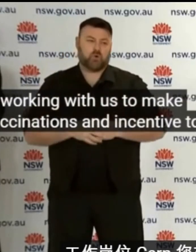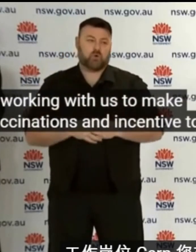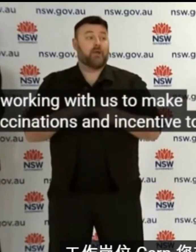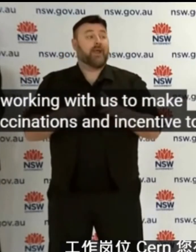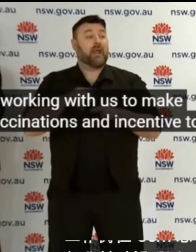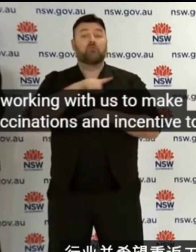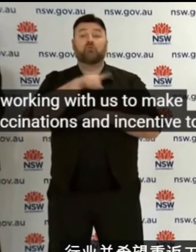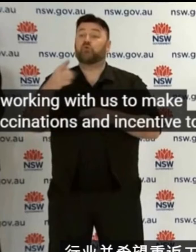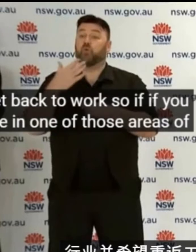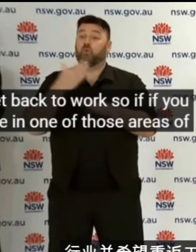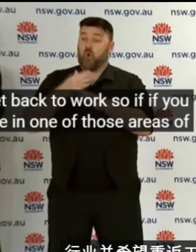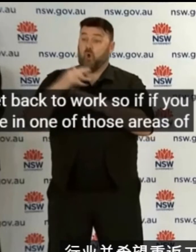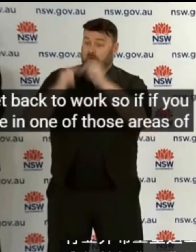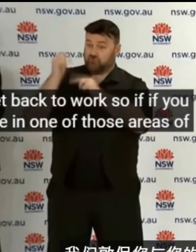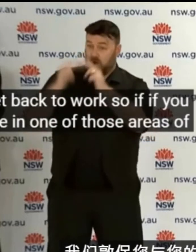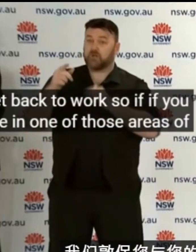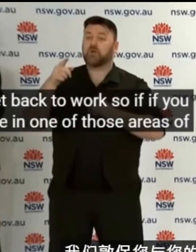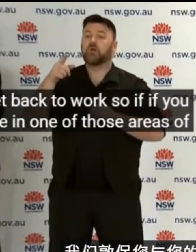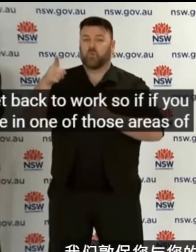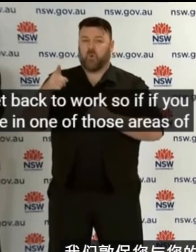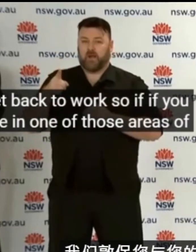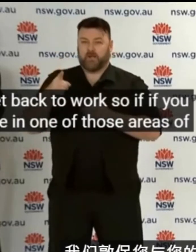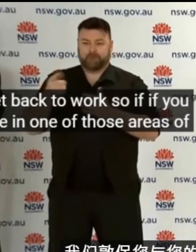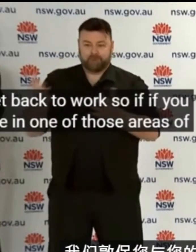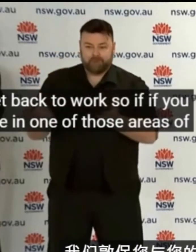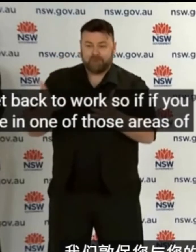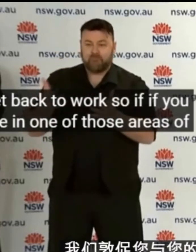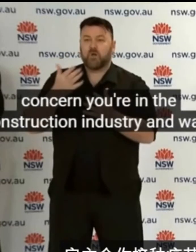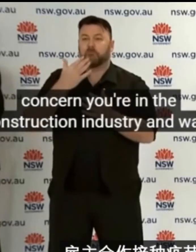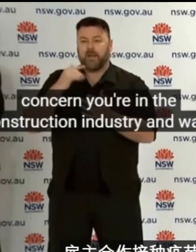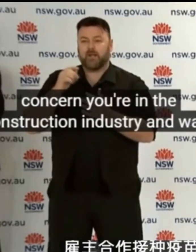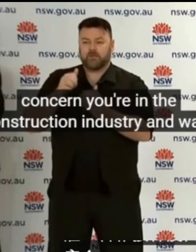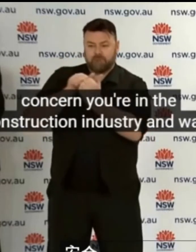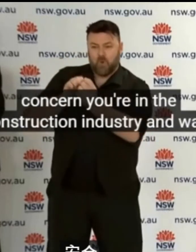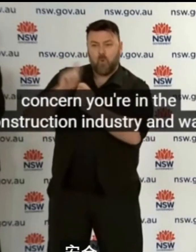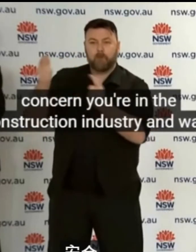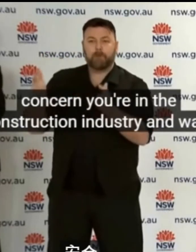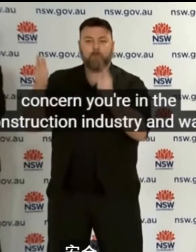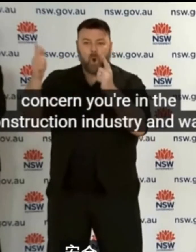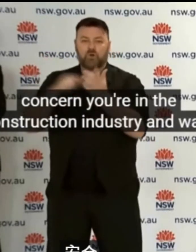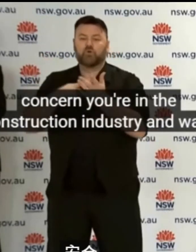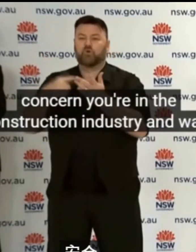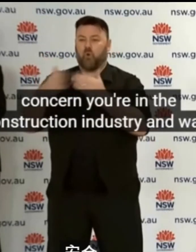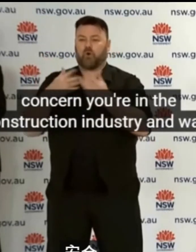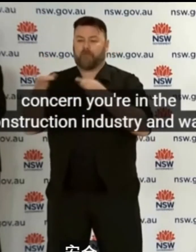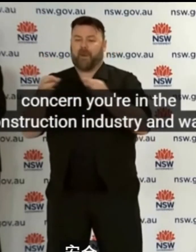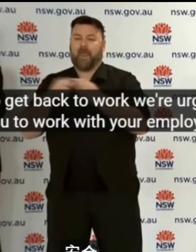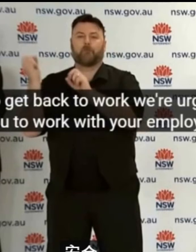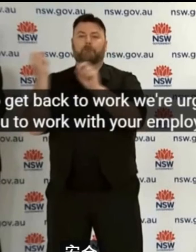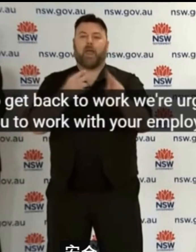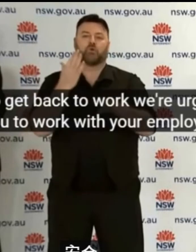work, we're urging you to work with your employers to get vaccinated to ensure a safe return to work. And please know